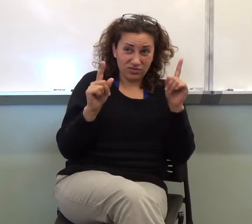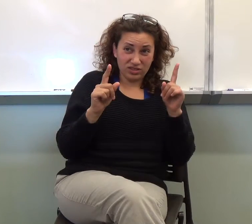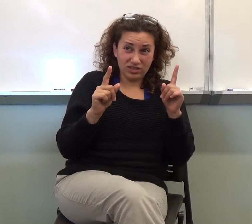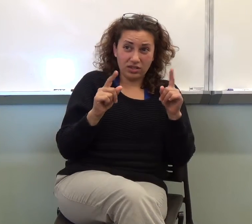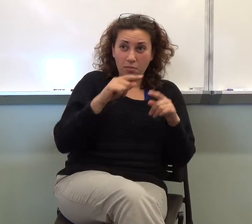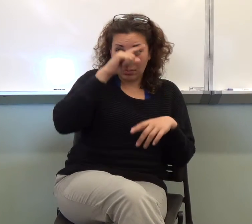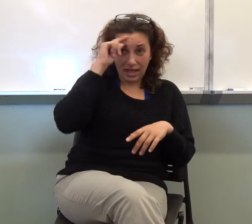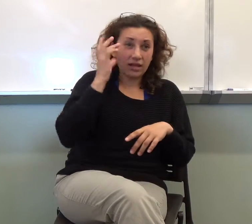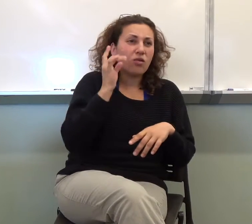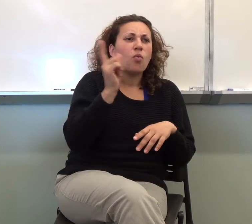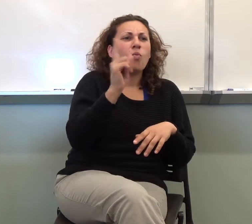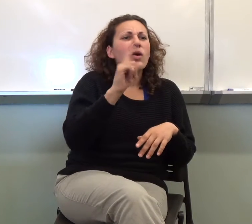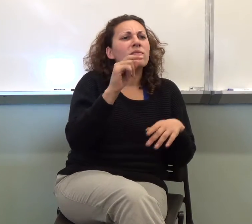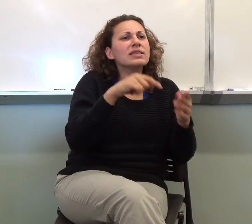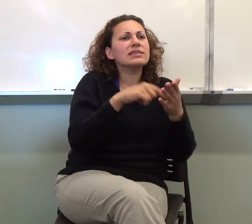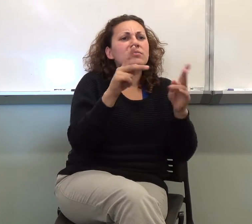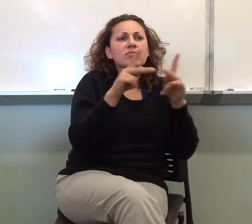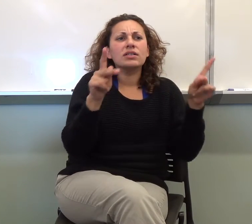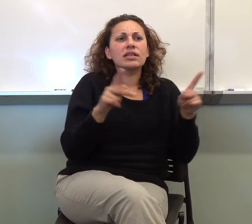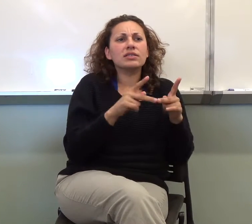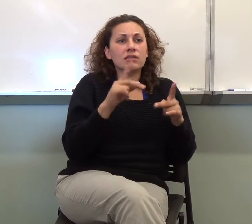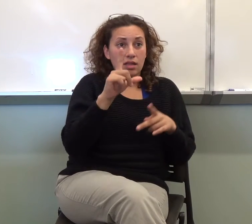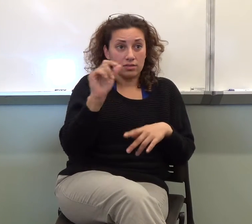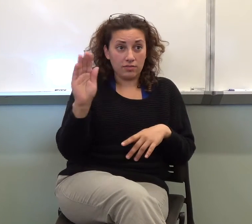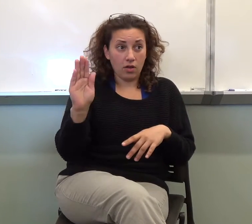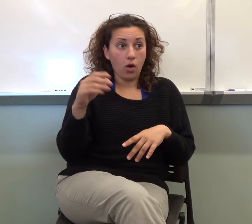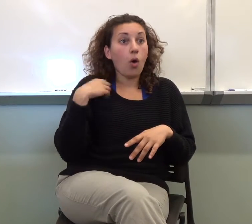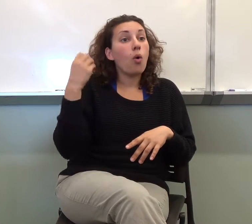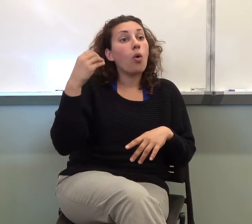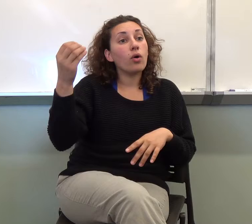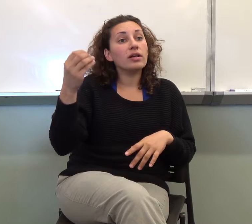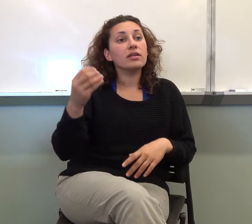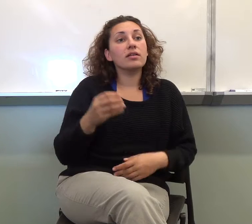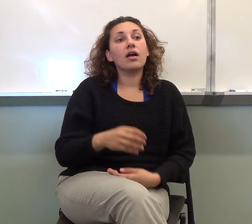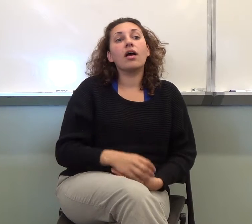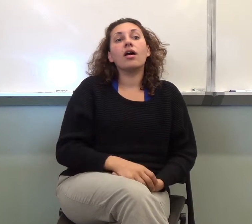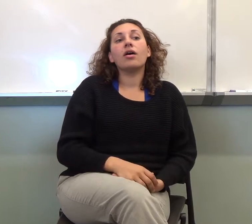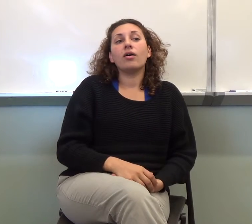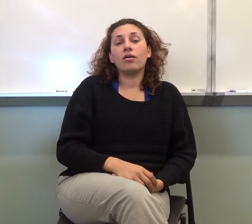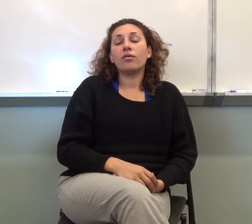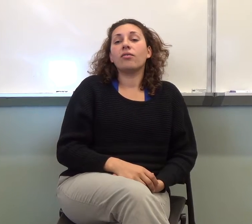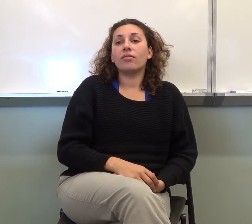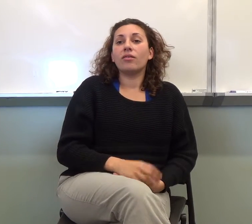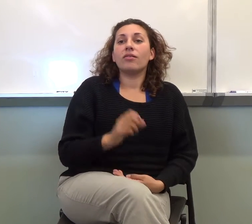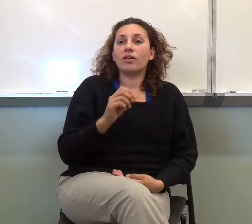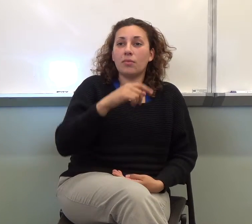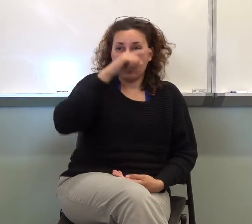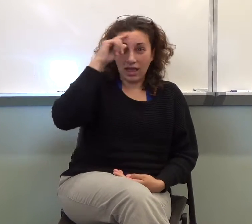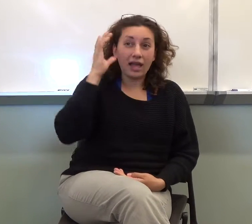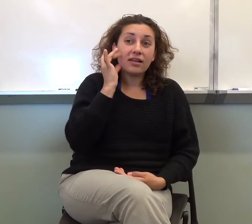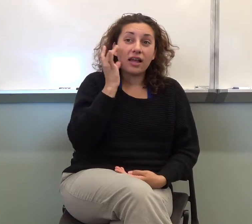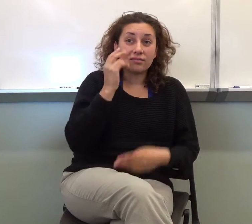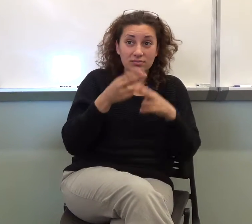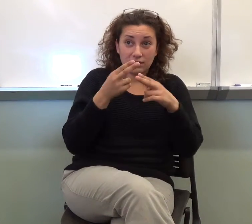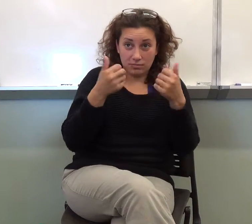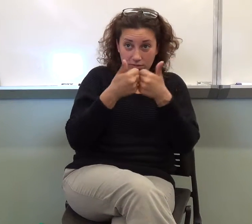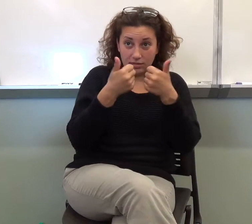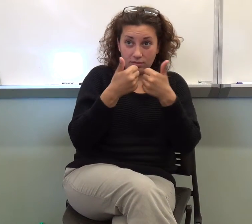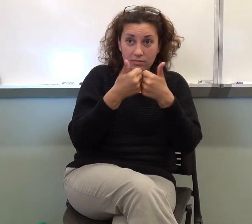between fractions and decimals and percents, huh? You remember what 1/3 is? It's a repeater, right? Yeah. A decimal? Yeah.